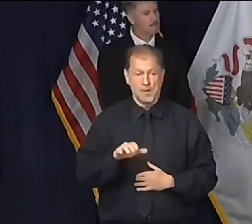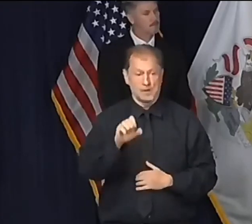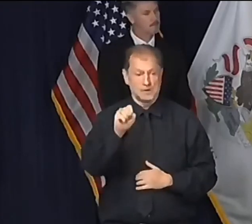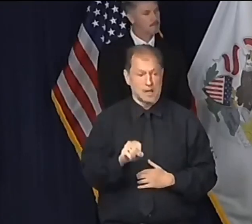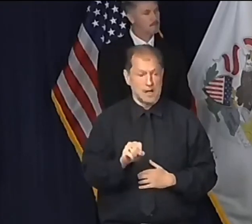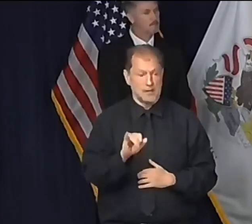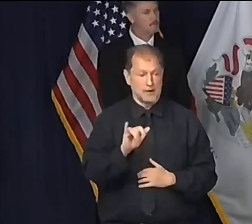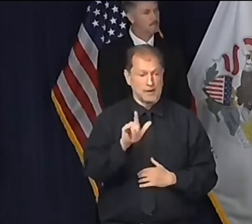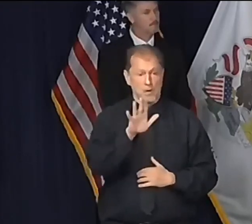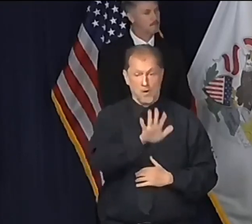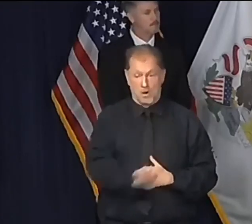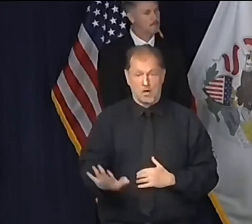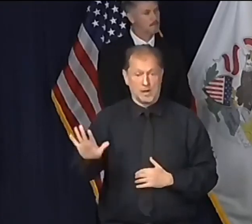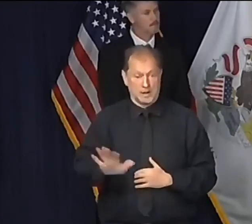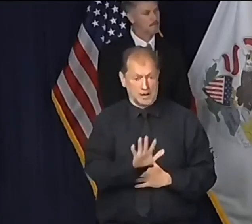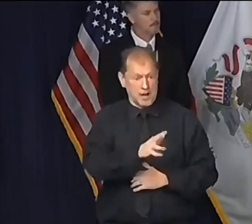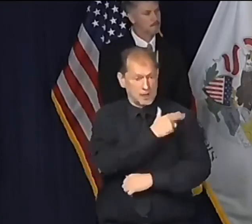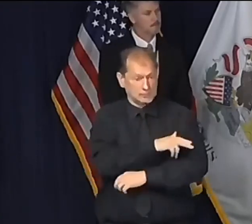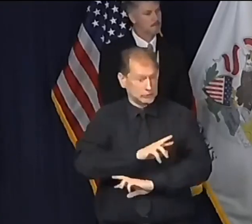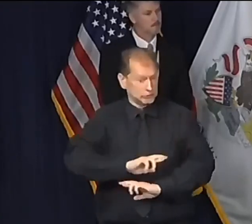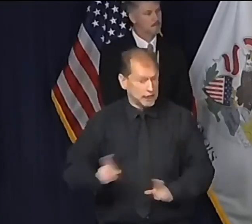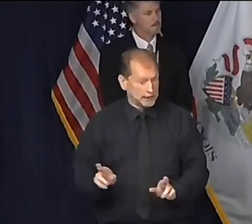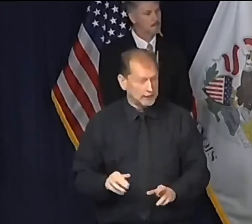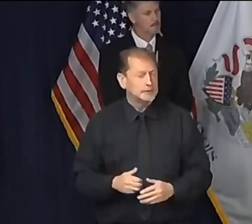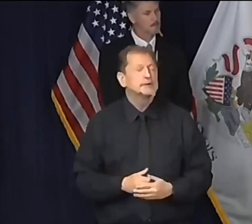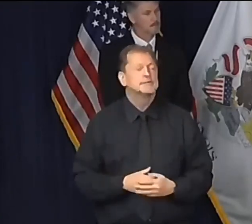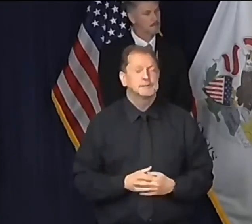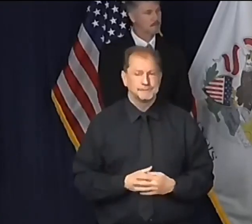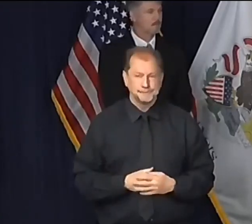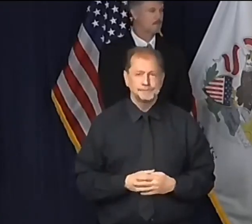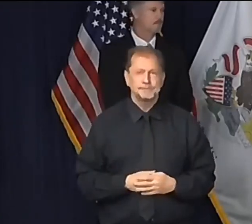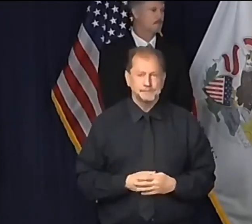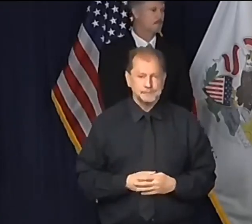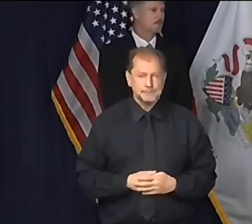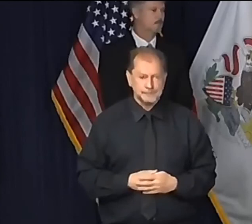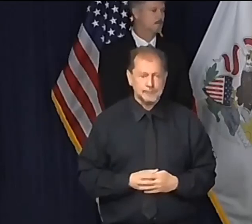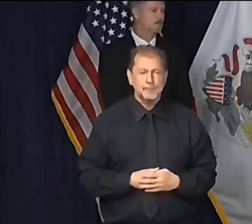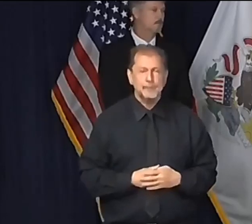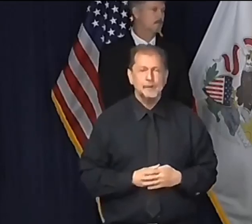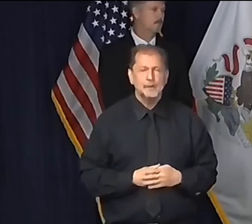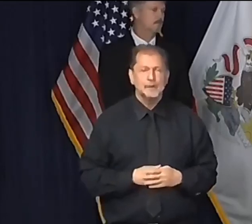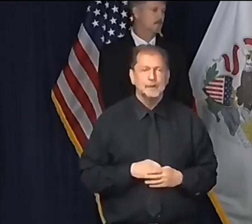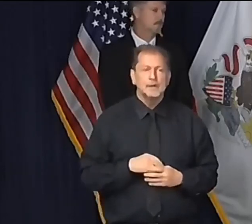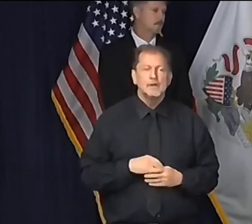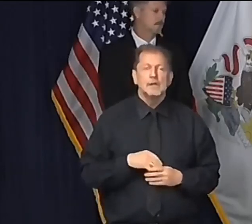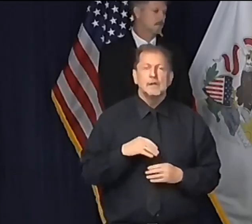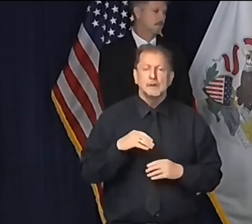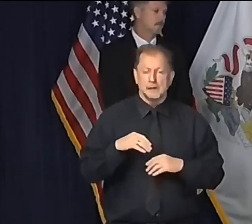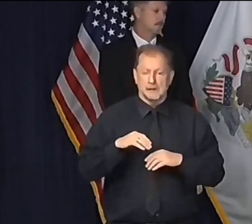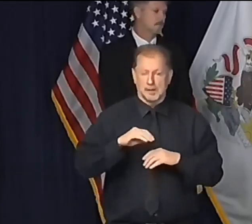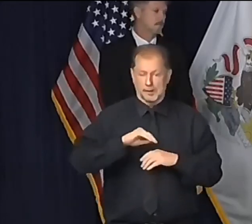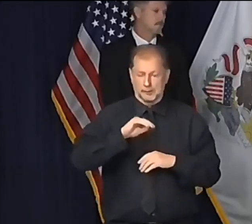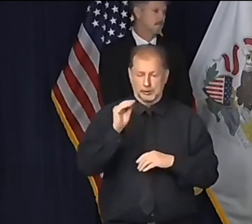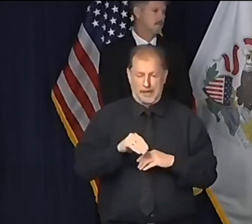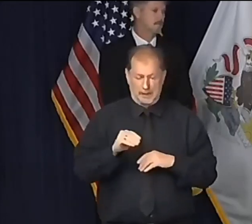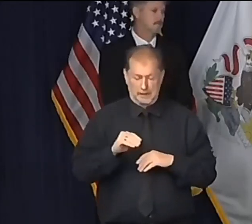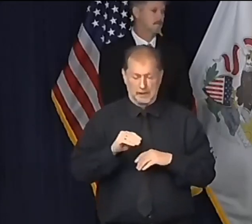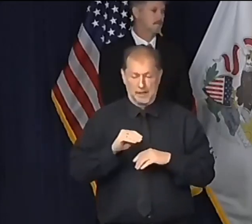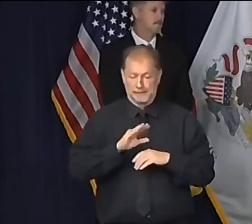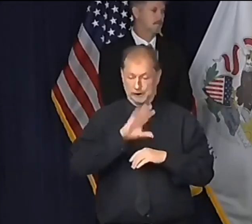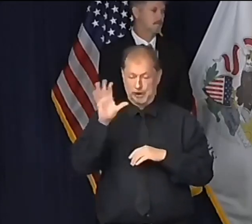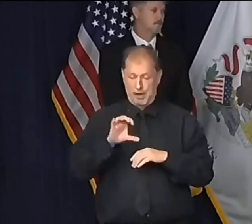of cases they're likely to see? Right. So we know that there's the population density will